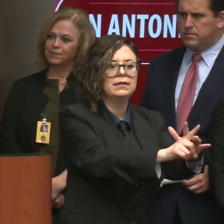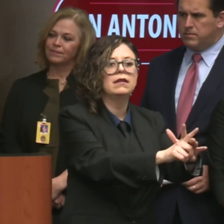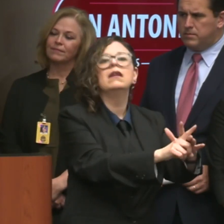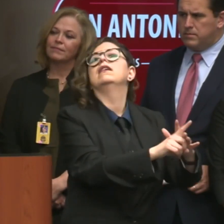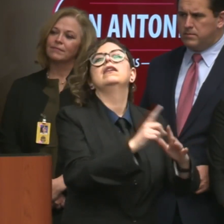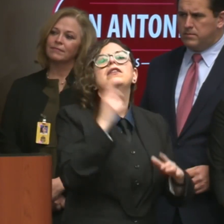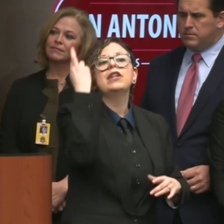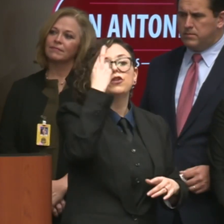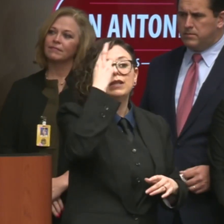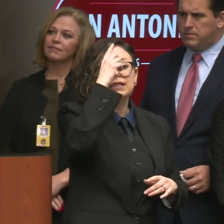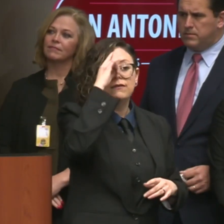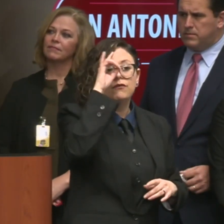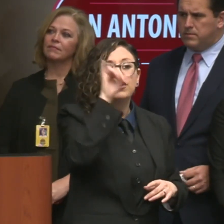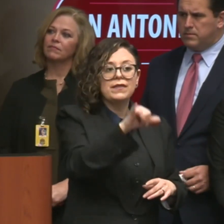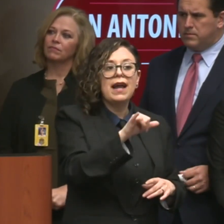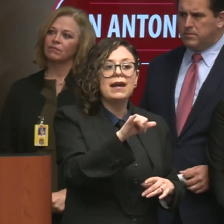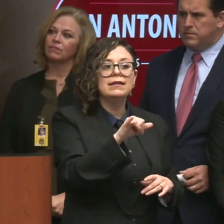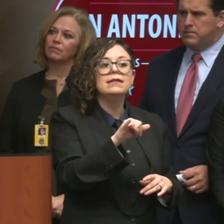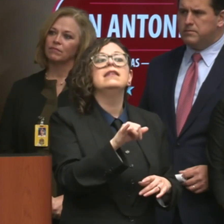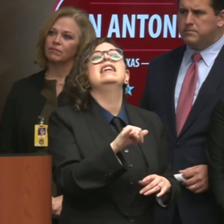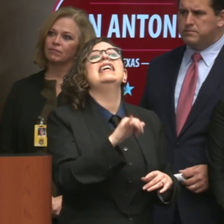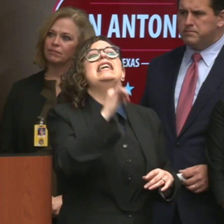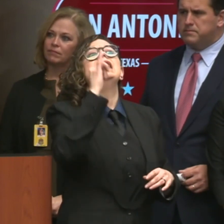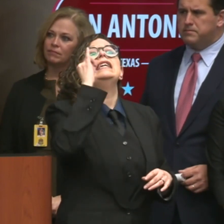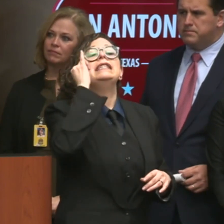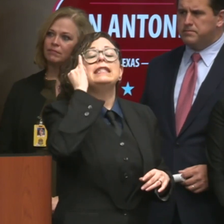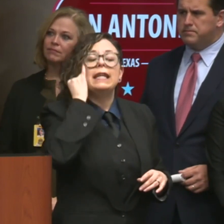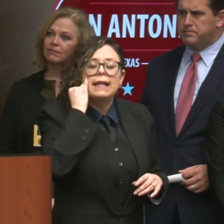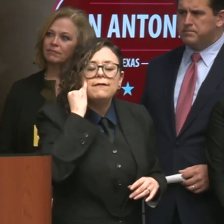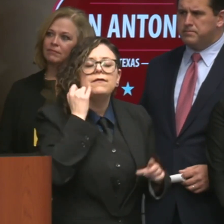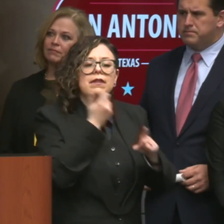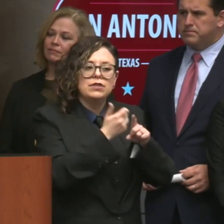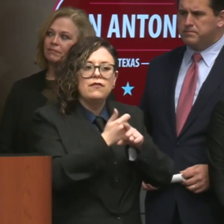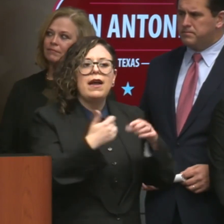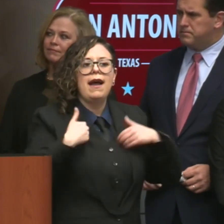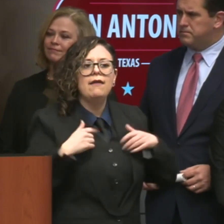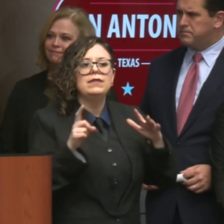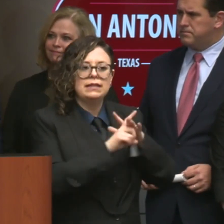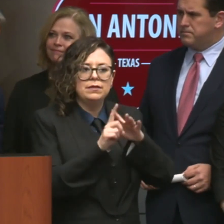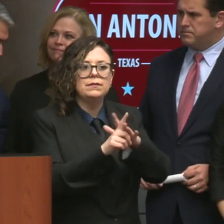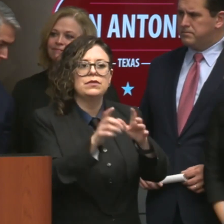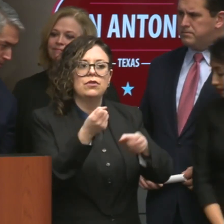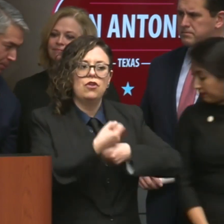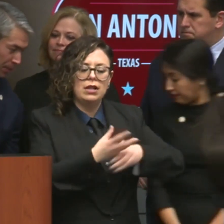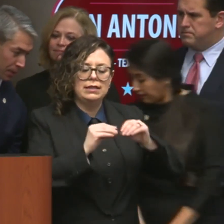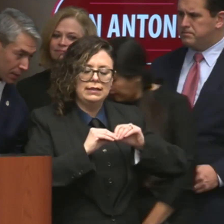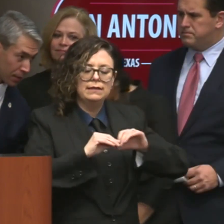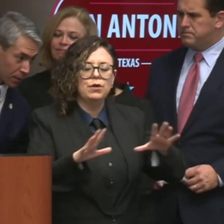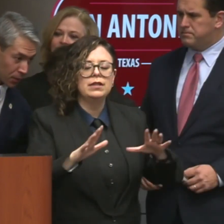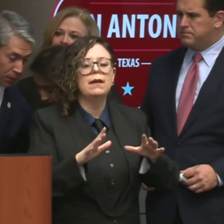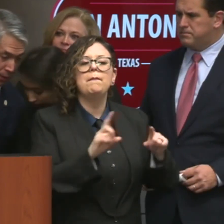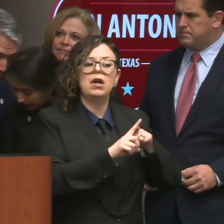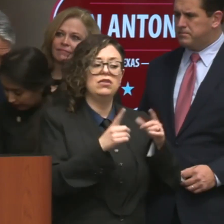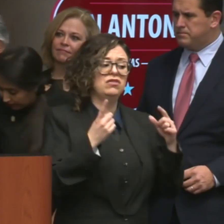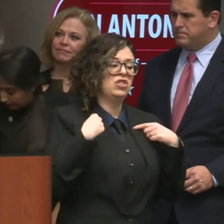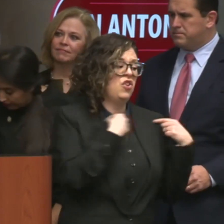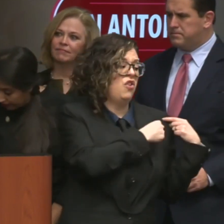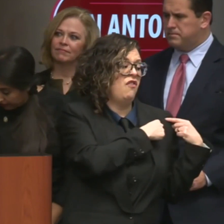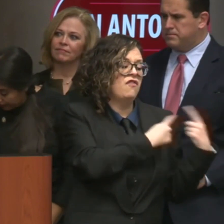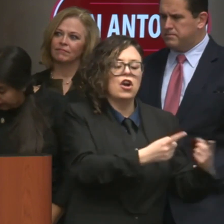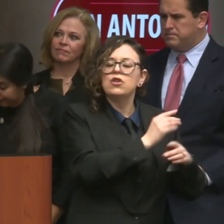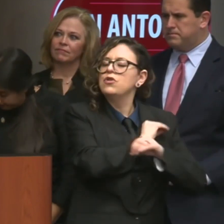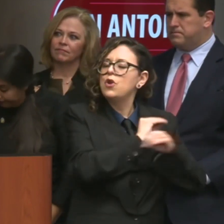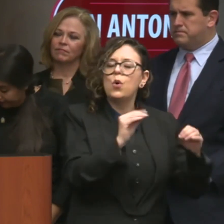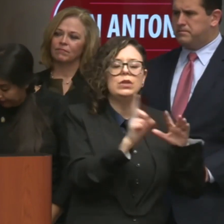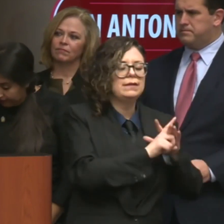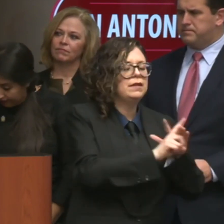this infection is when the person becomes symptomatic. So at this time, all of them have been deemed to be asymptomatic. They're